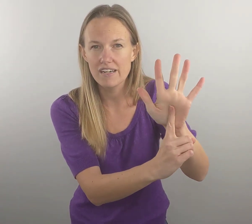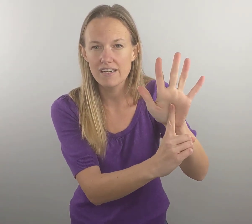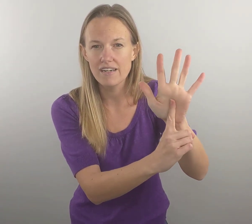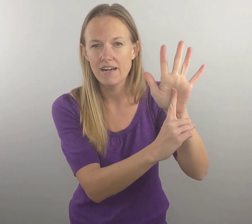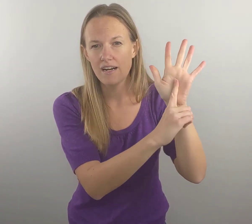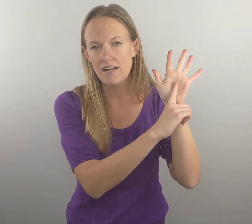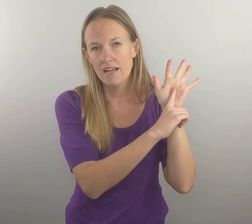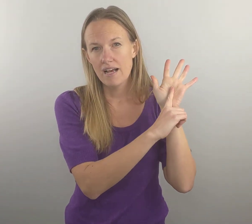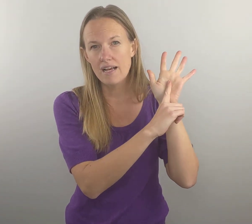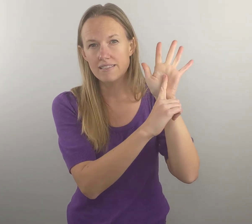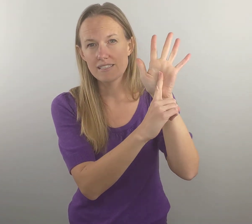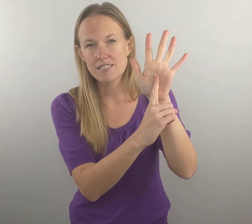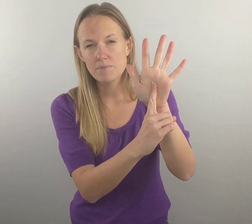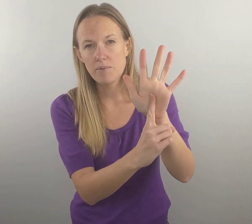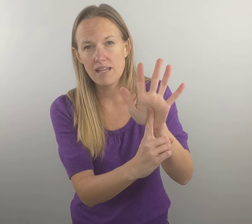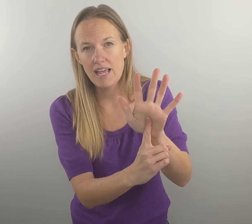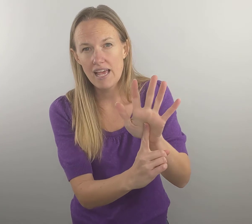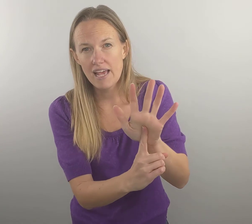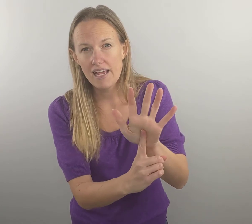finger, a display